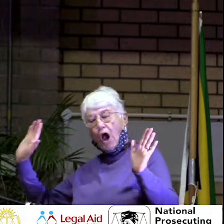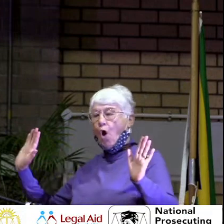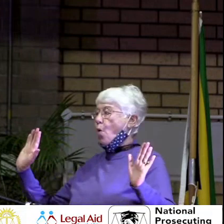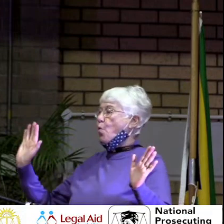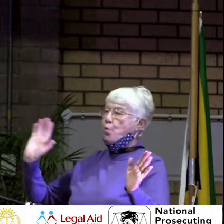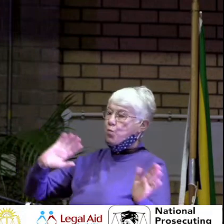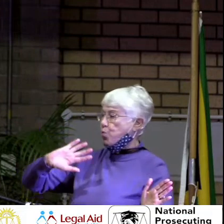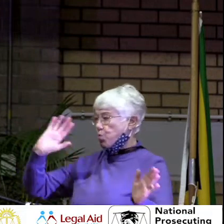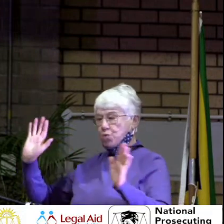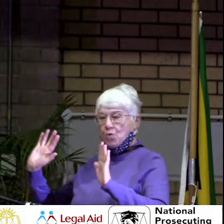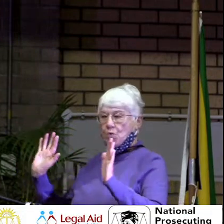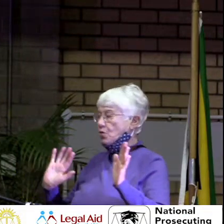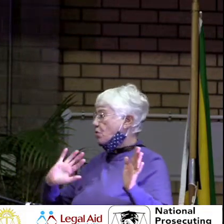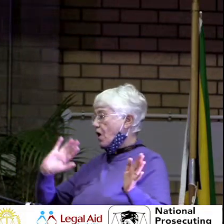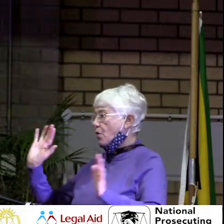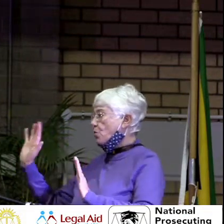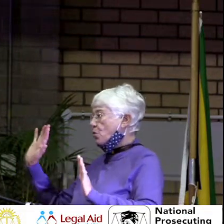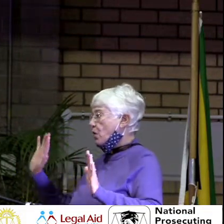with the various